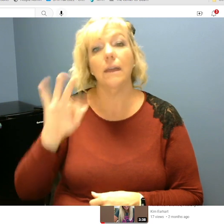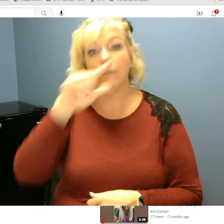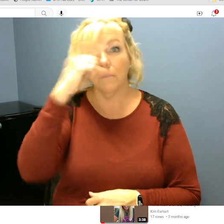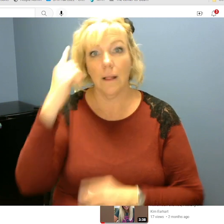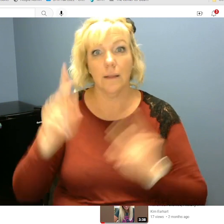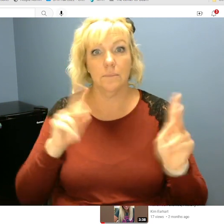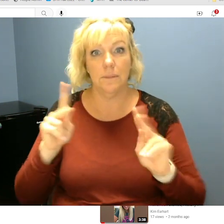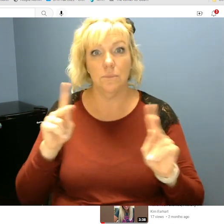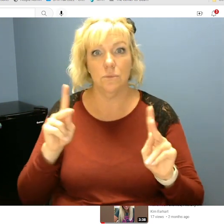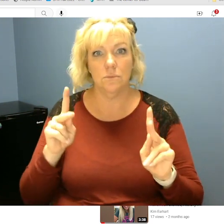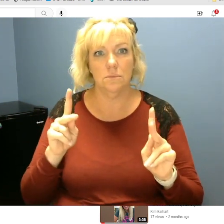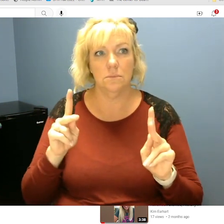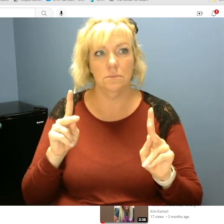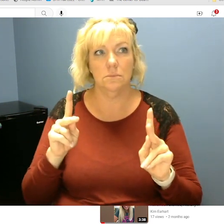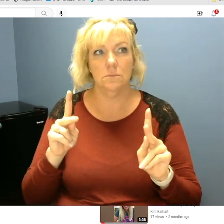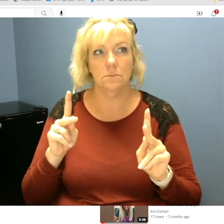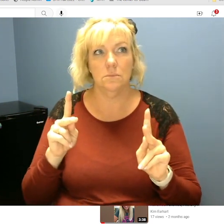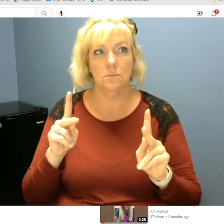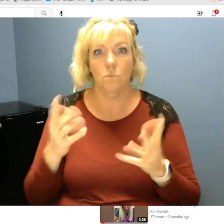race,